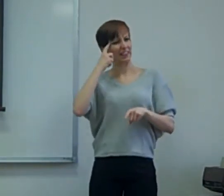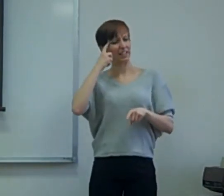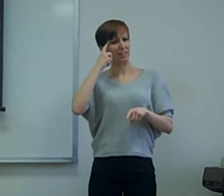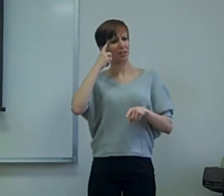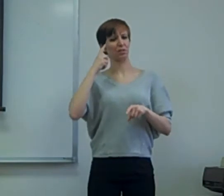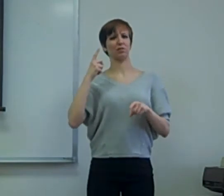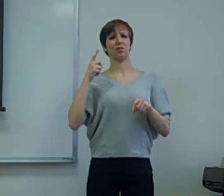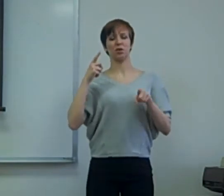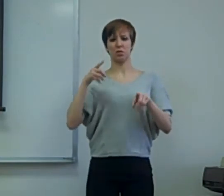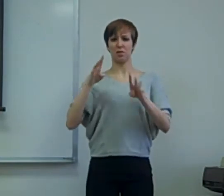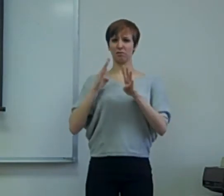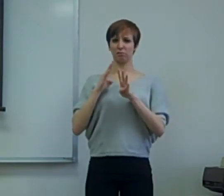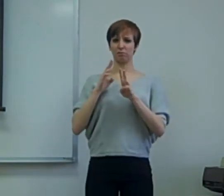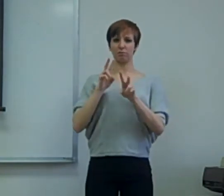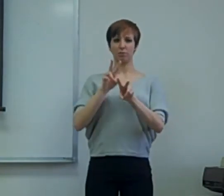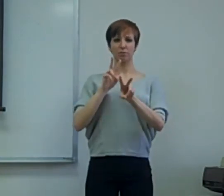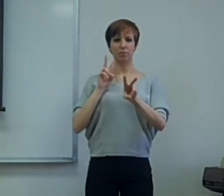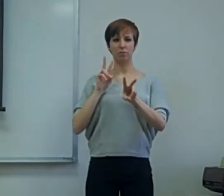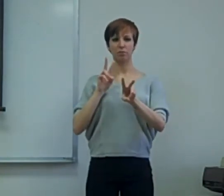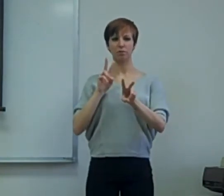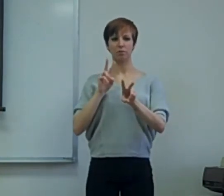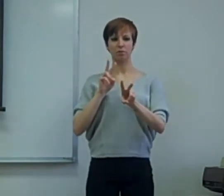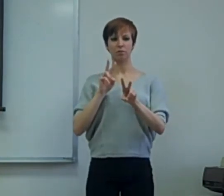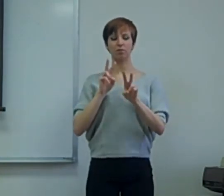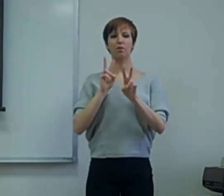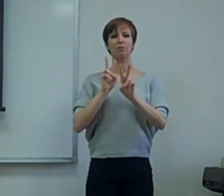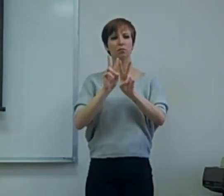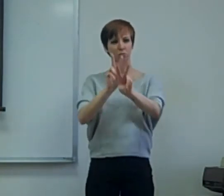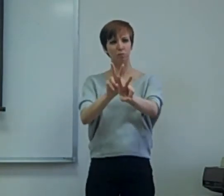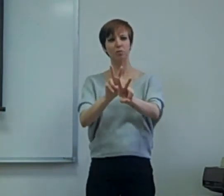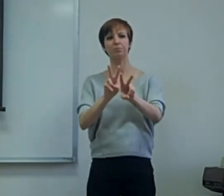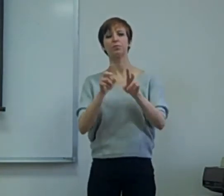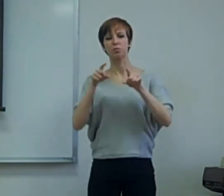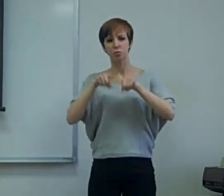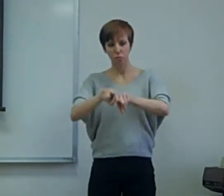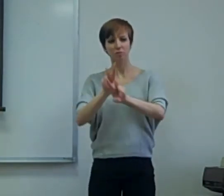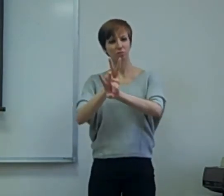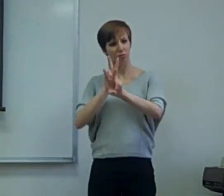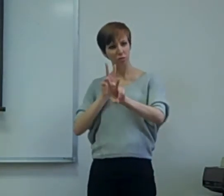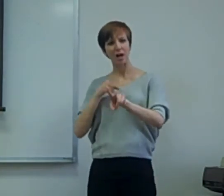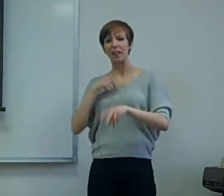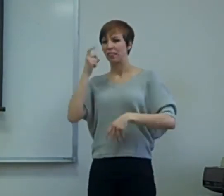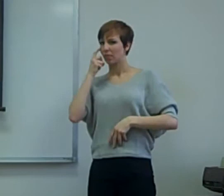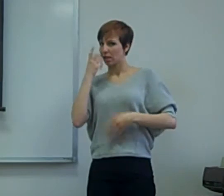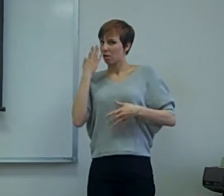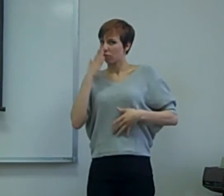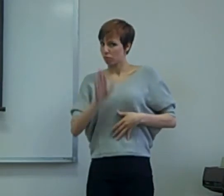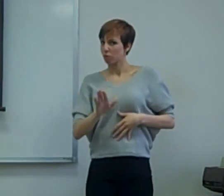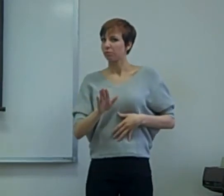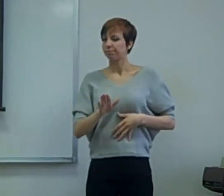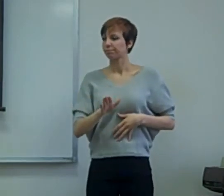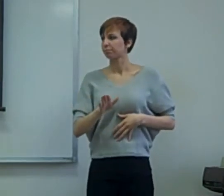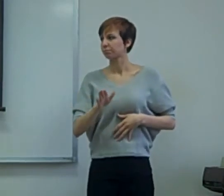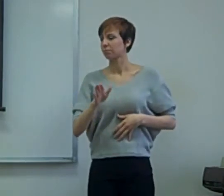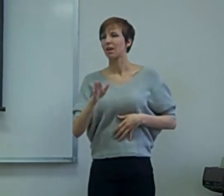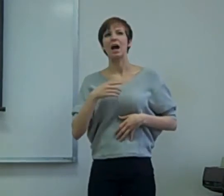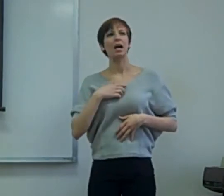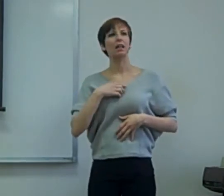I was so out of it, I don't remember a whole lot that happened that day. I do remember, I only remember as a child my dad crying twice. Now he's an